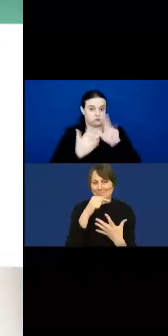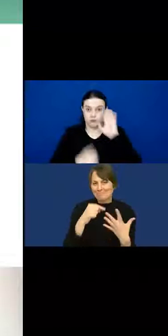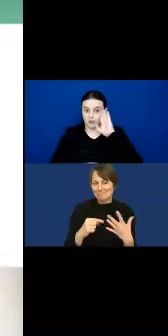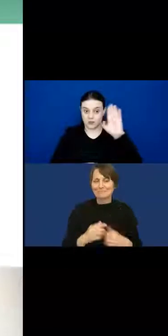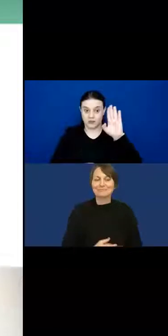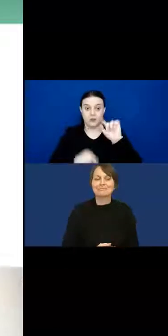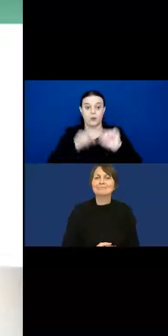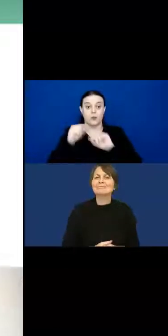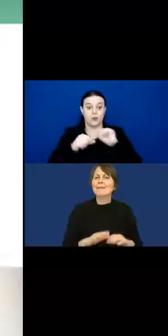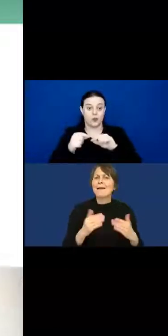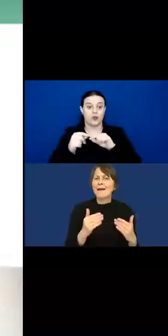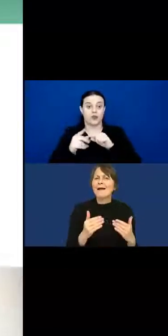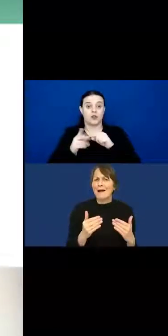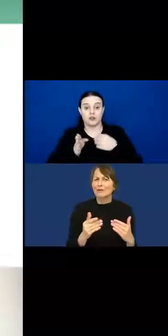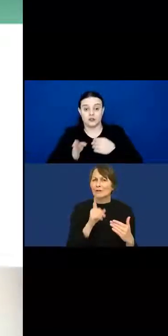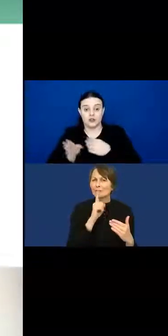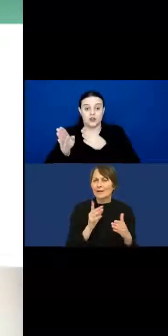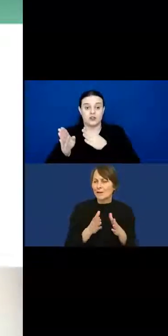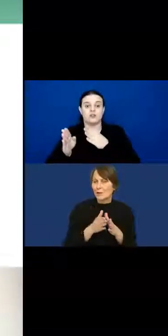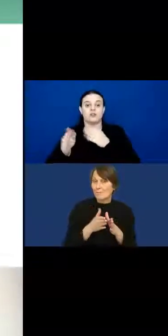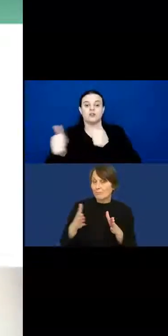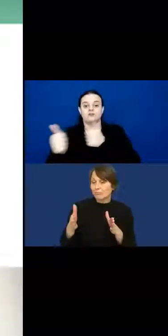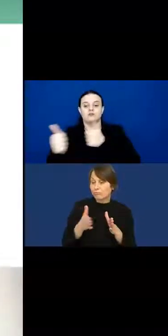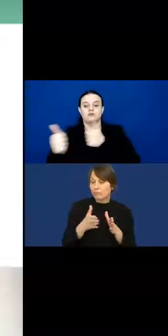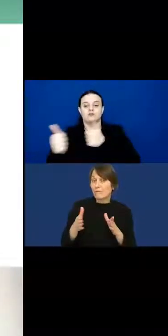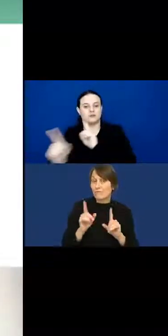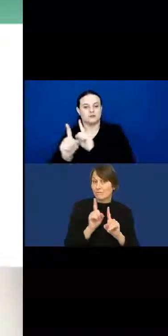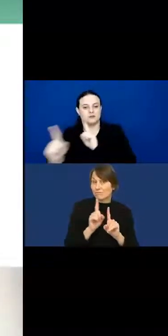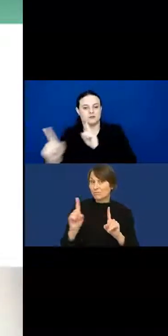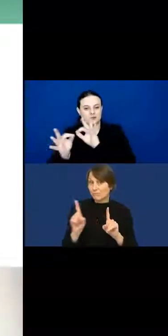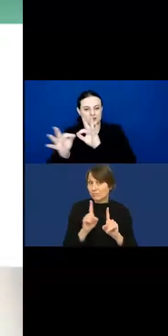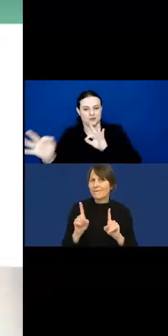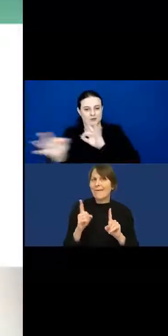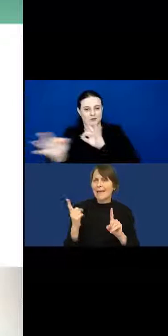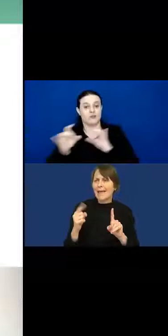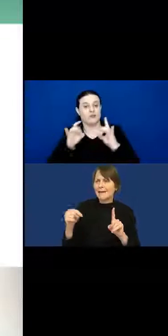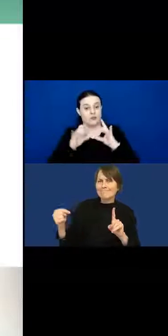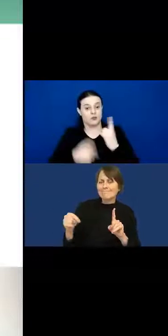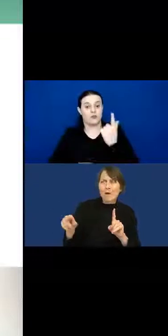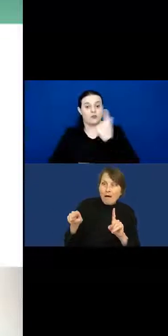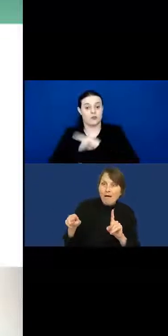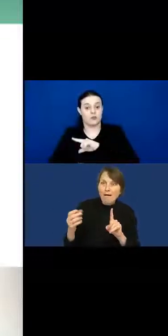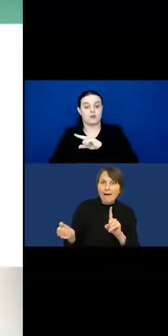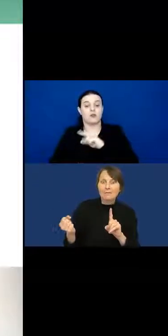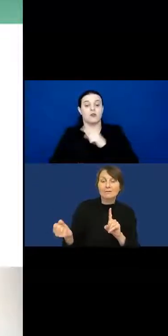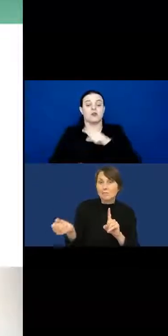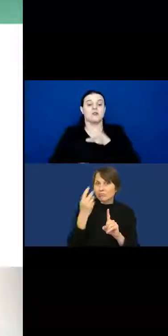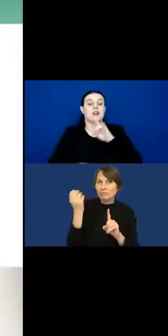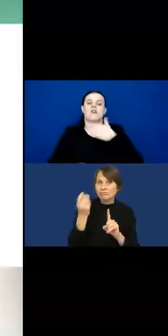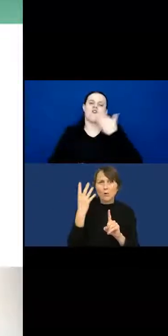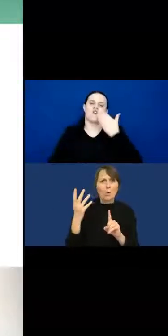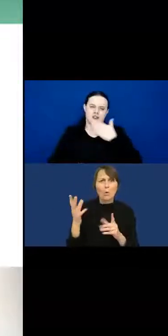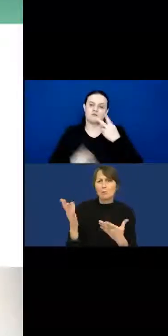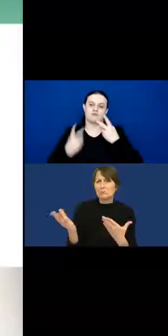and proximity haptic feedback was intuitive and easy to learn to all participants.